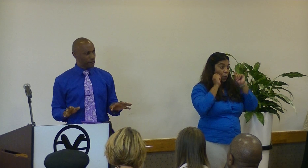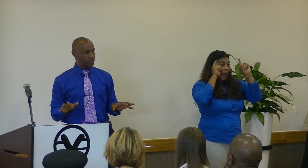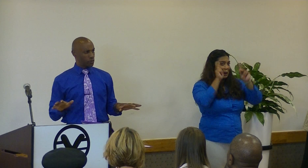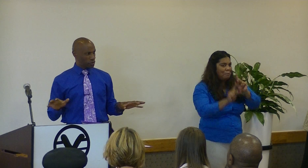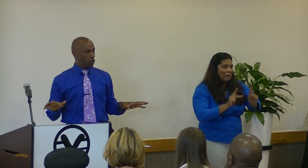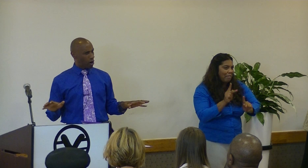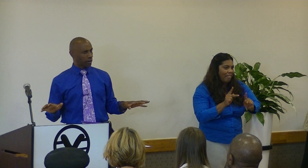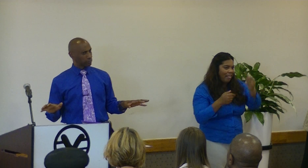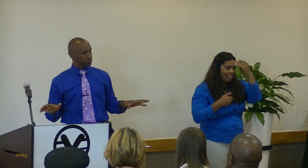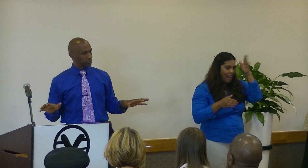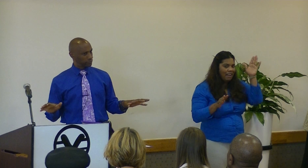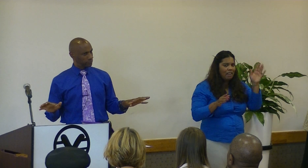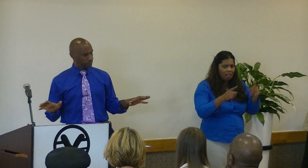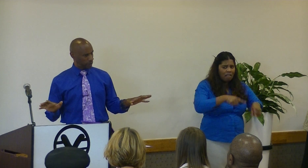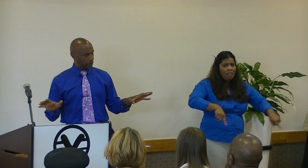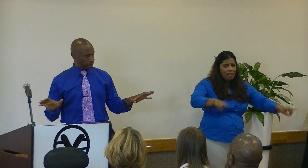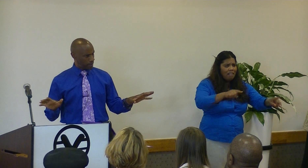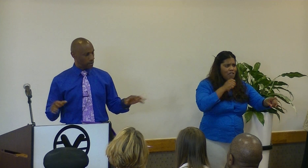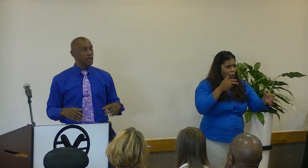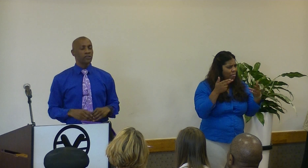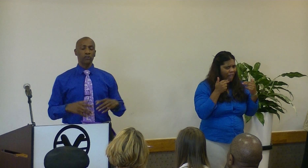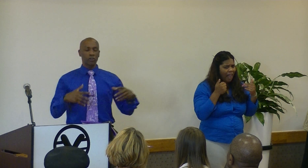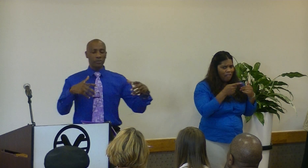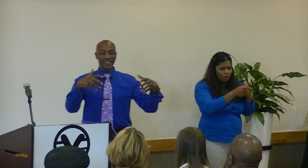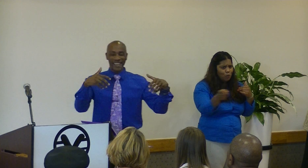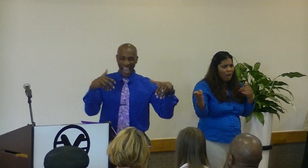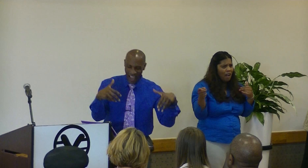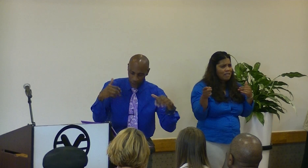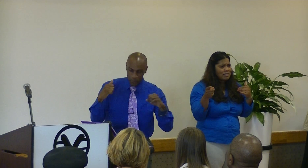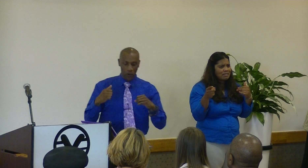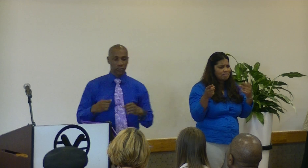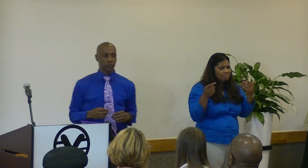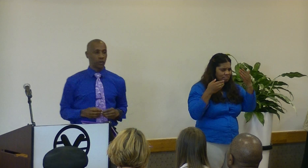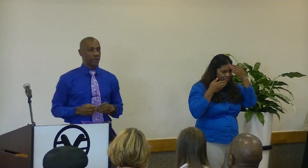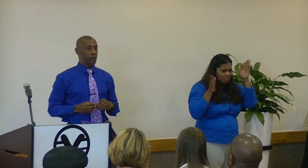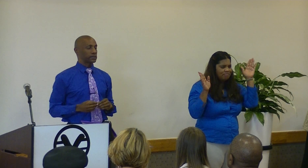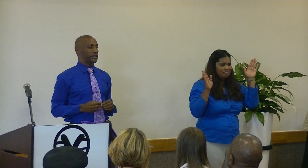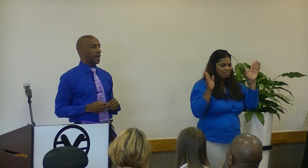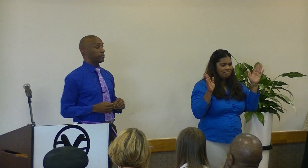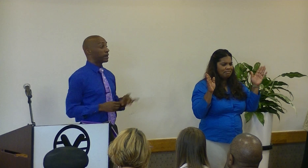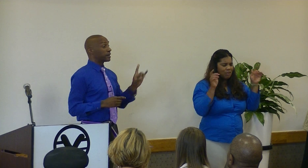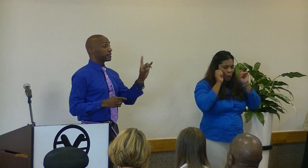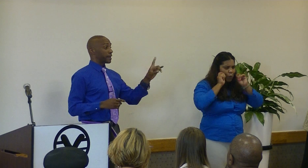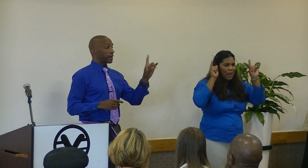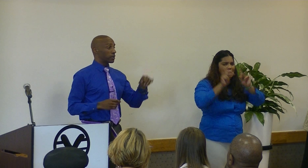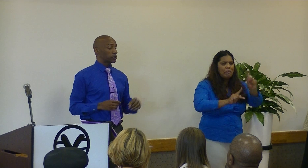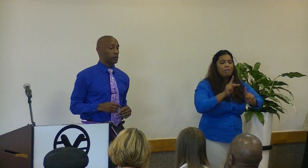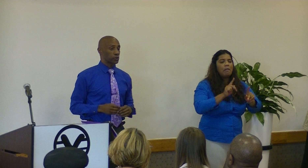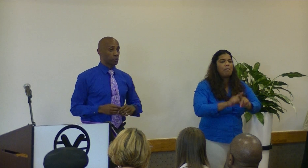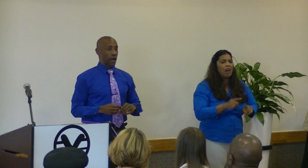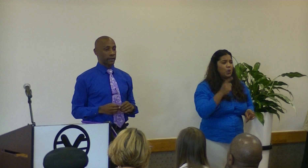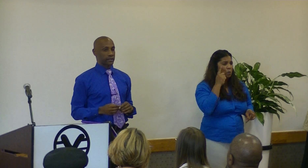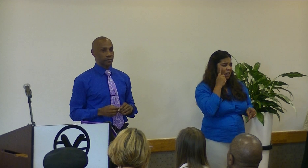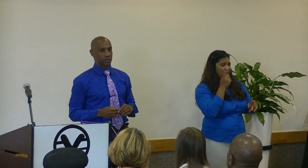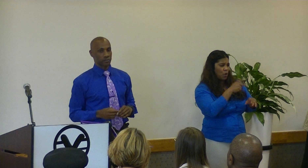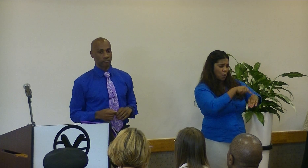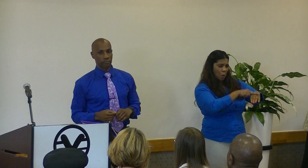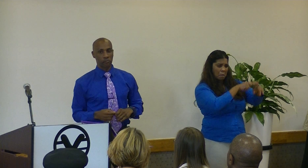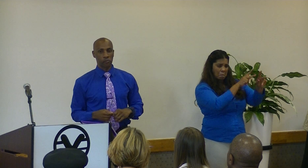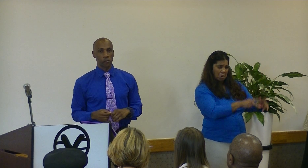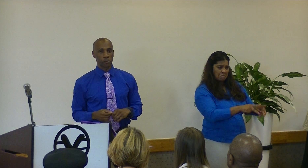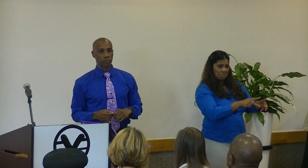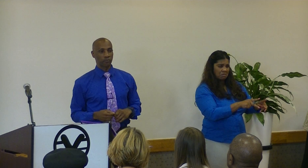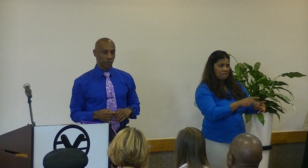don't laugh because you are. So do you think the average person would be able to name 10 spiritual